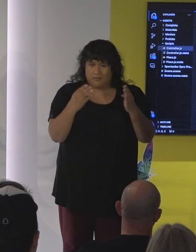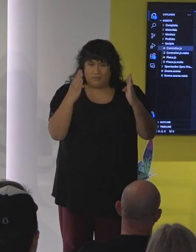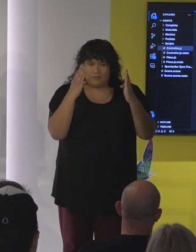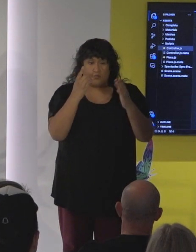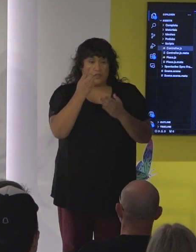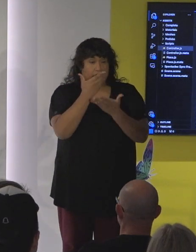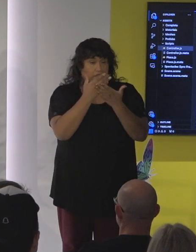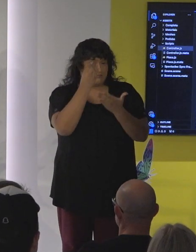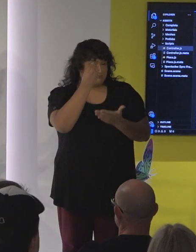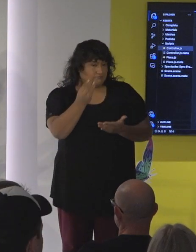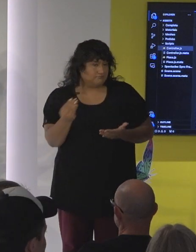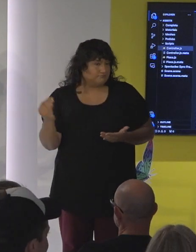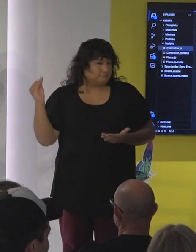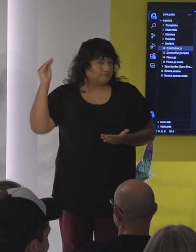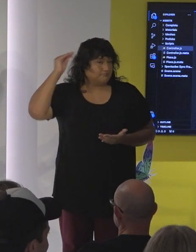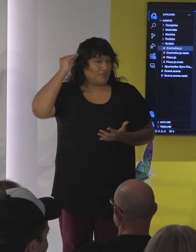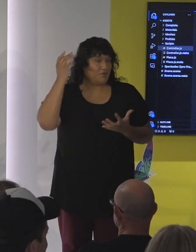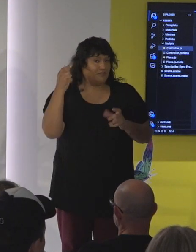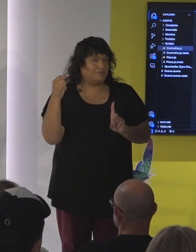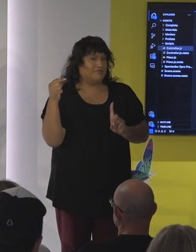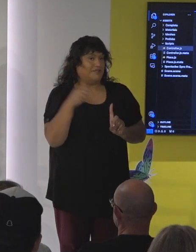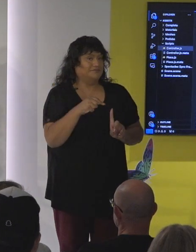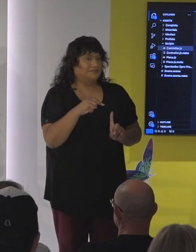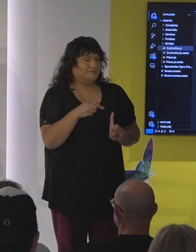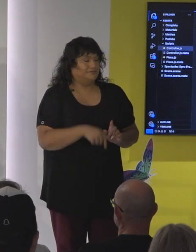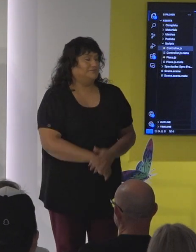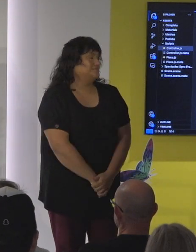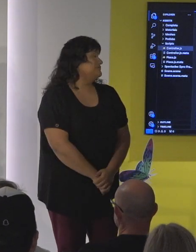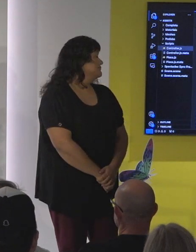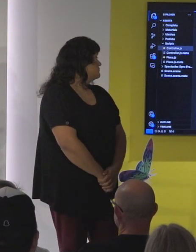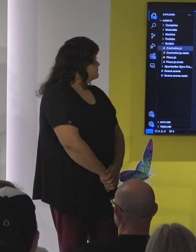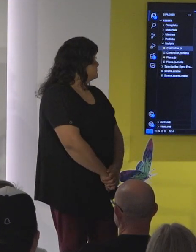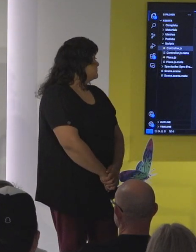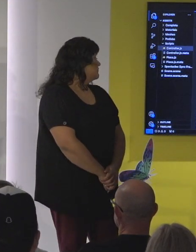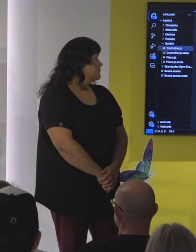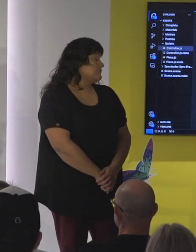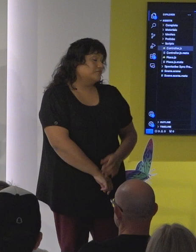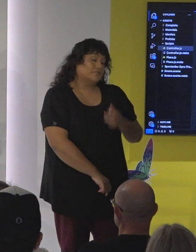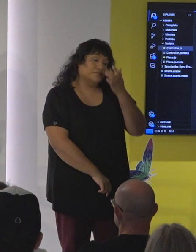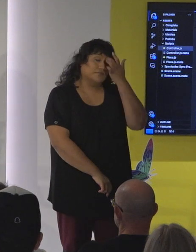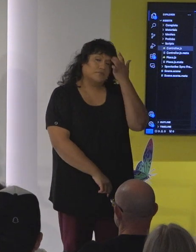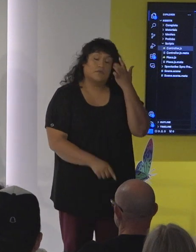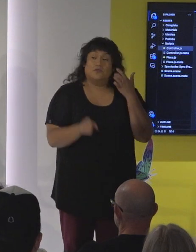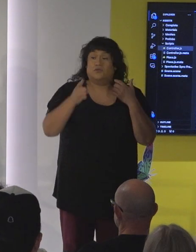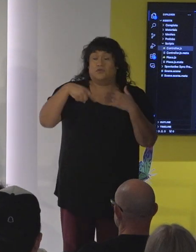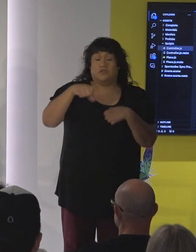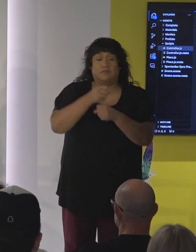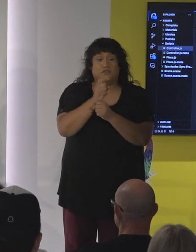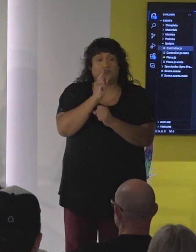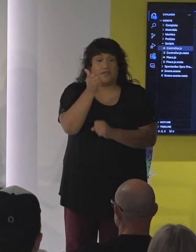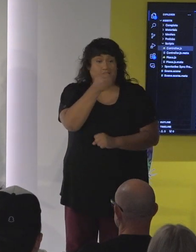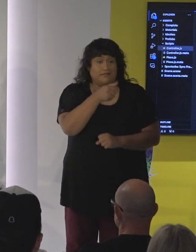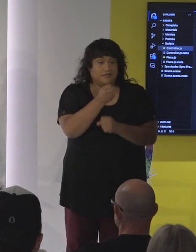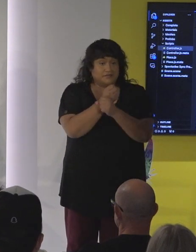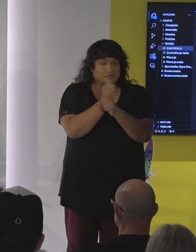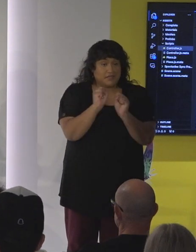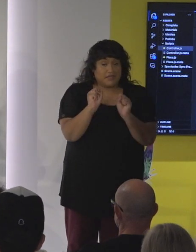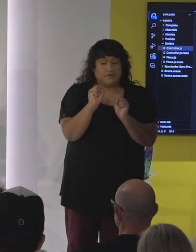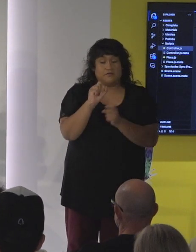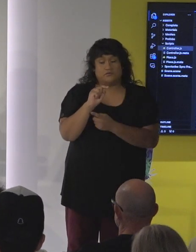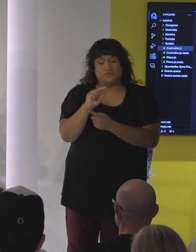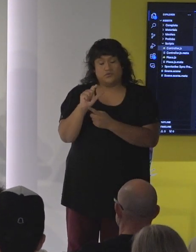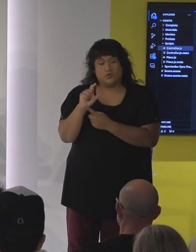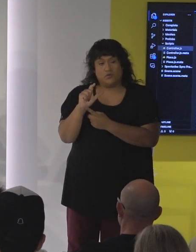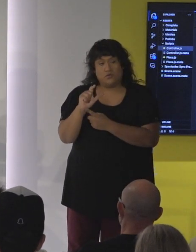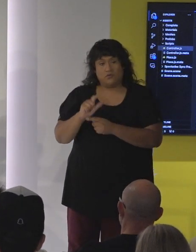today, I want it to be this. You need to make sure that any sync framework tool you're using